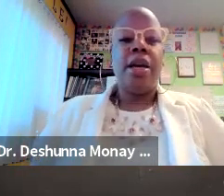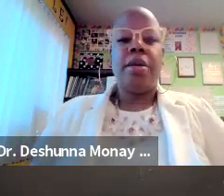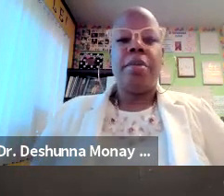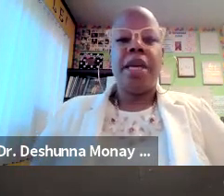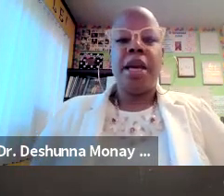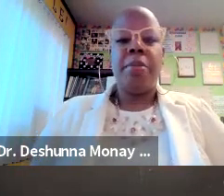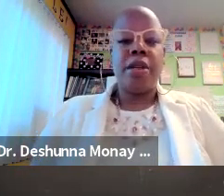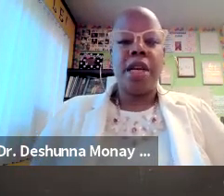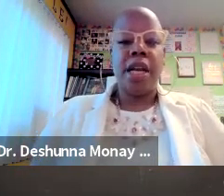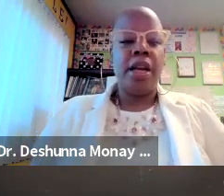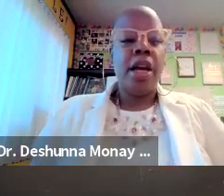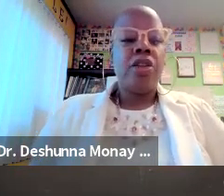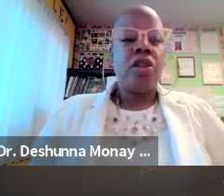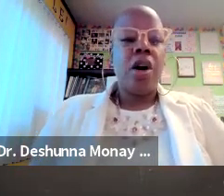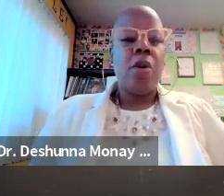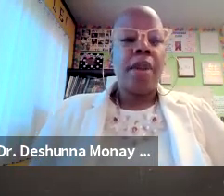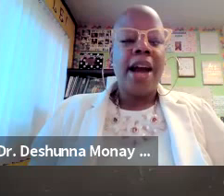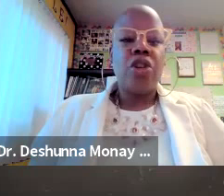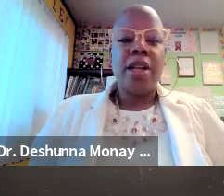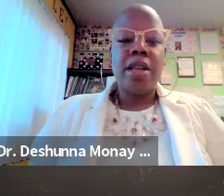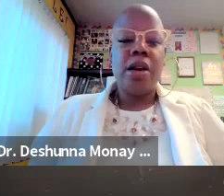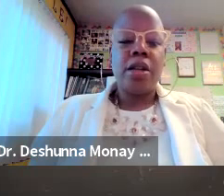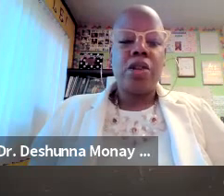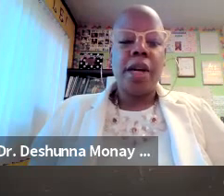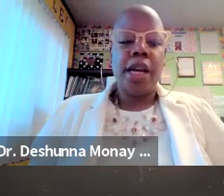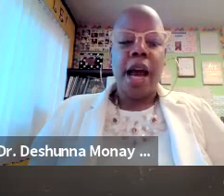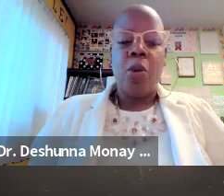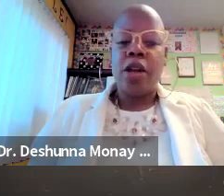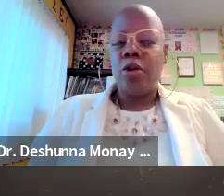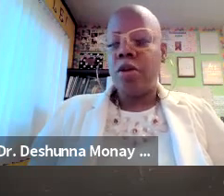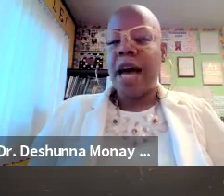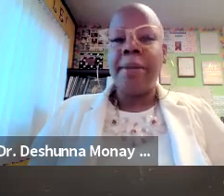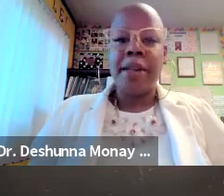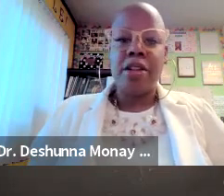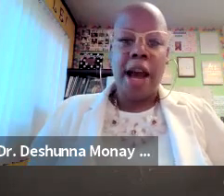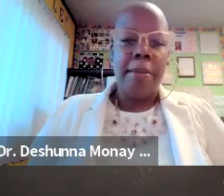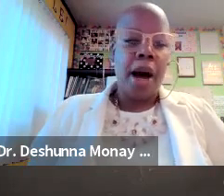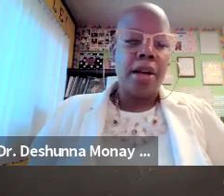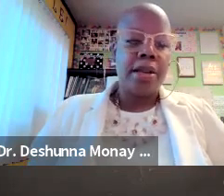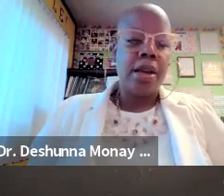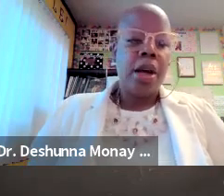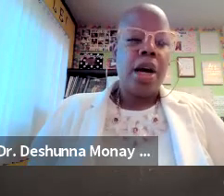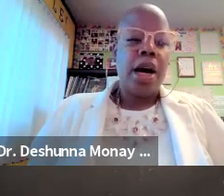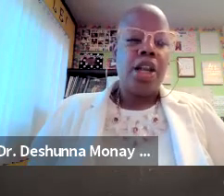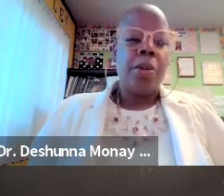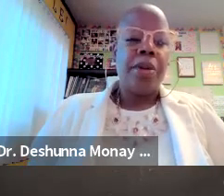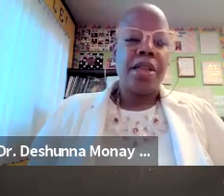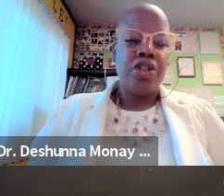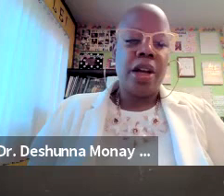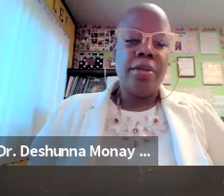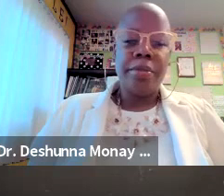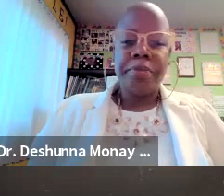I begin presenting. So as you can see on the screen, I want you to type in the chat box